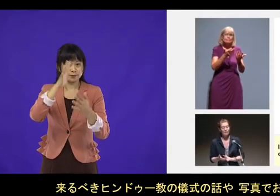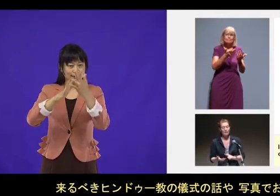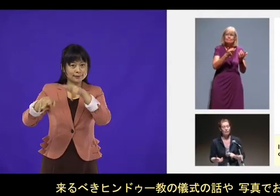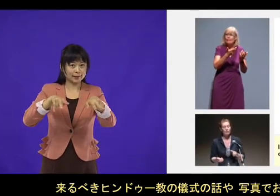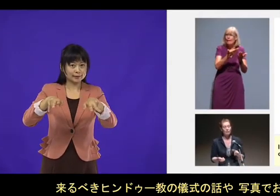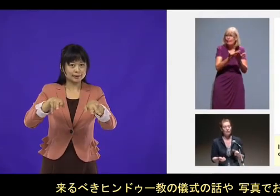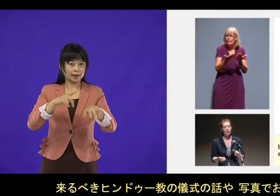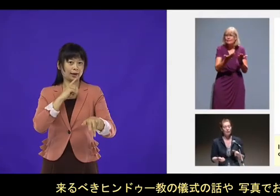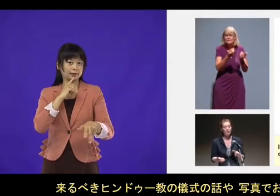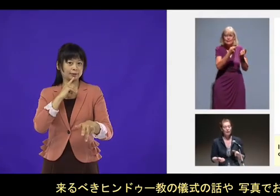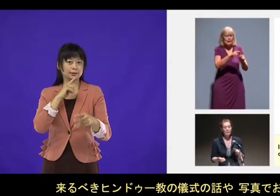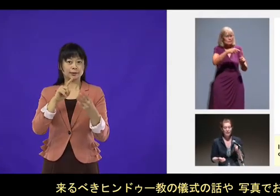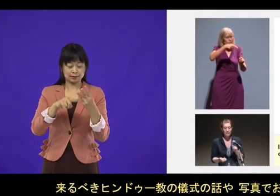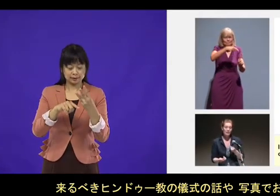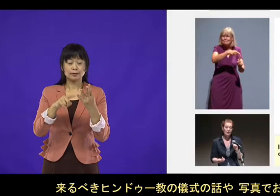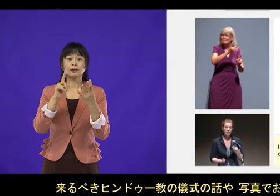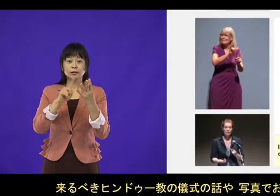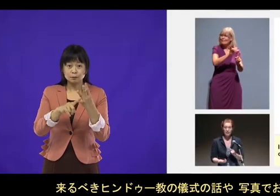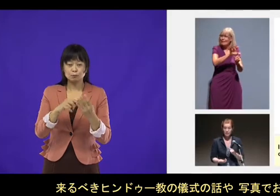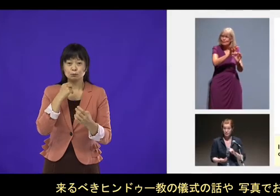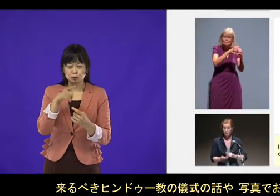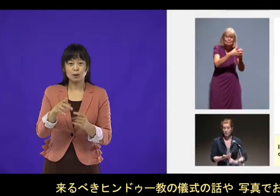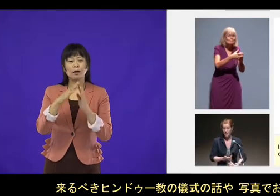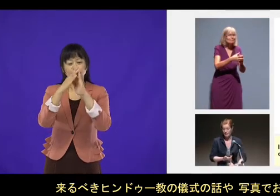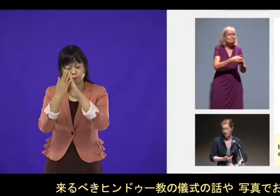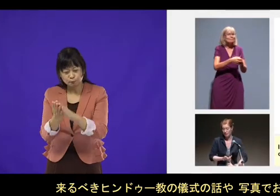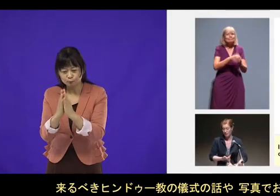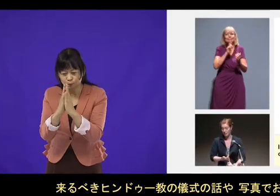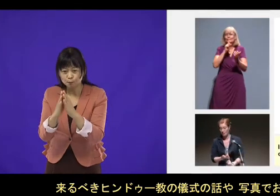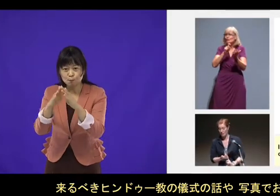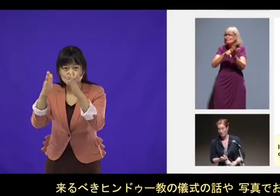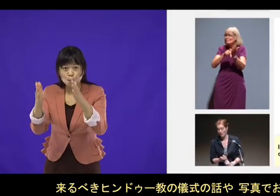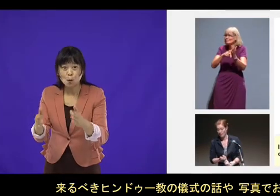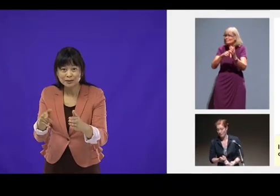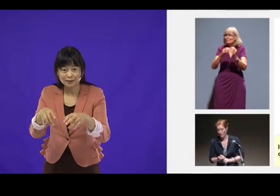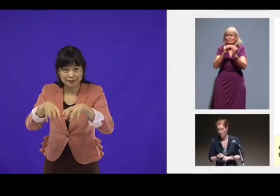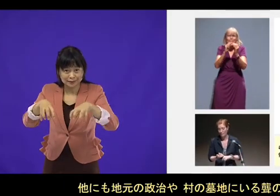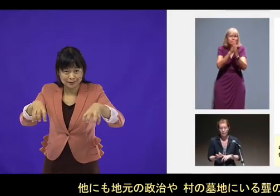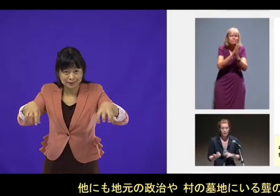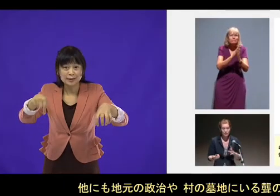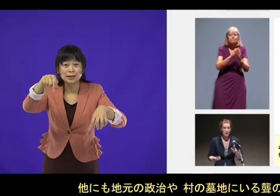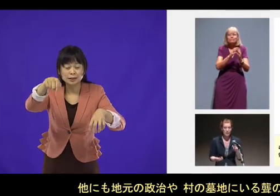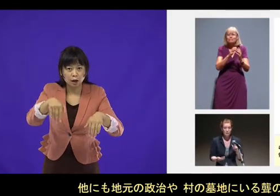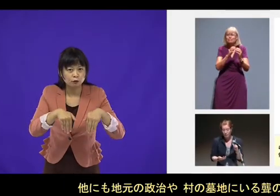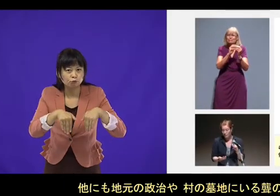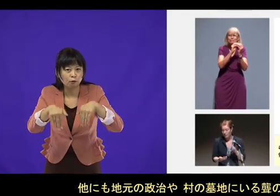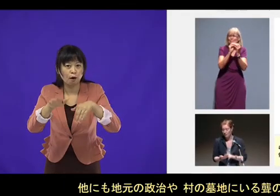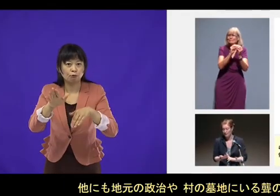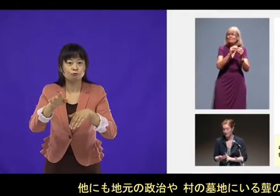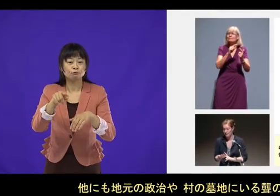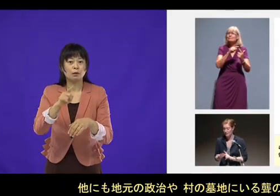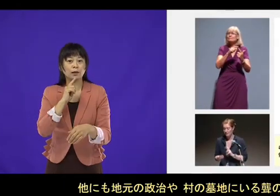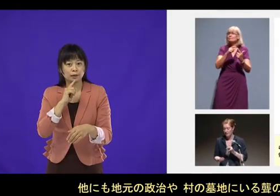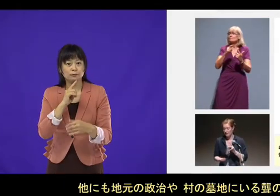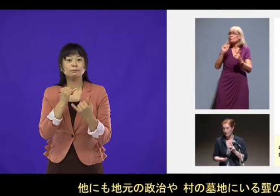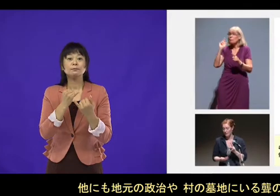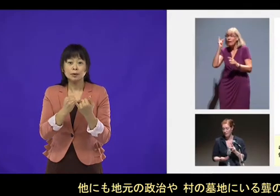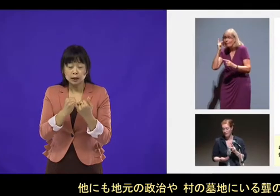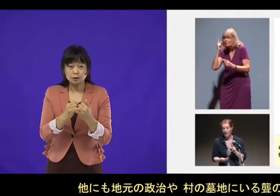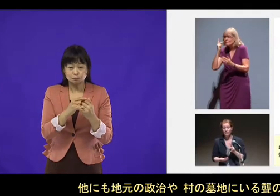upcoming, or about the cockfights you saw in the picture, but also about local